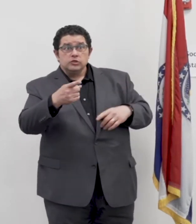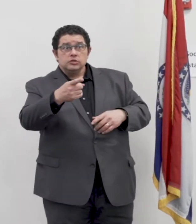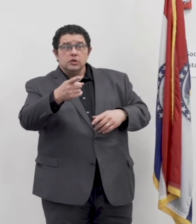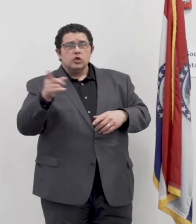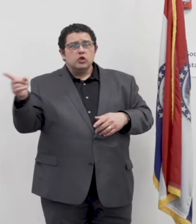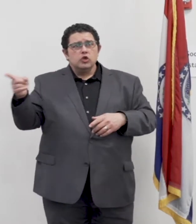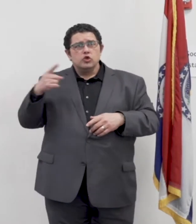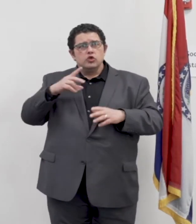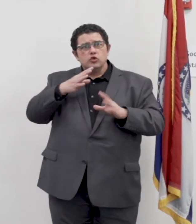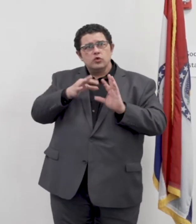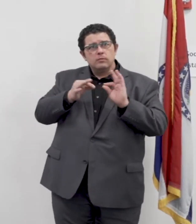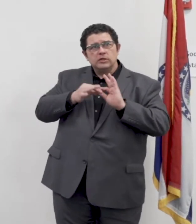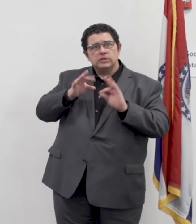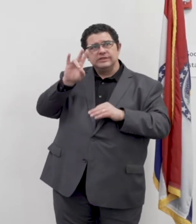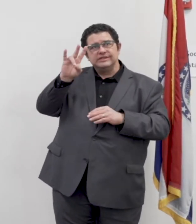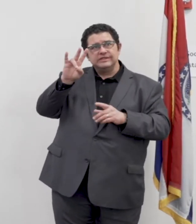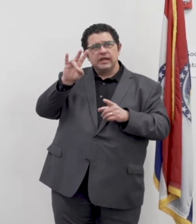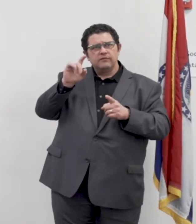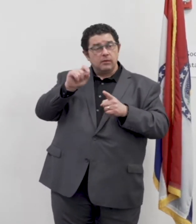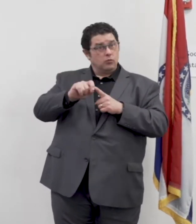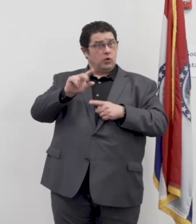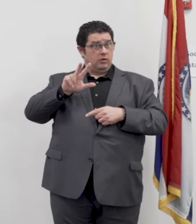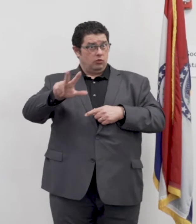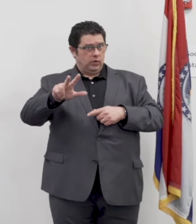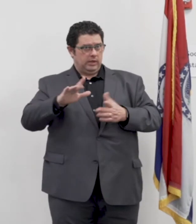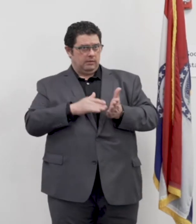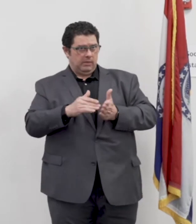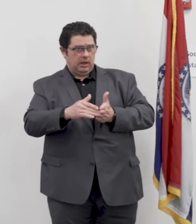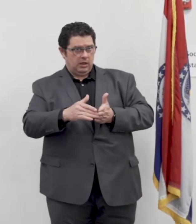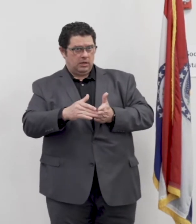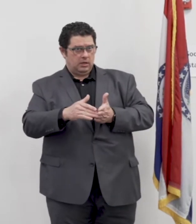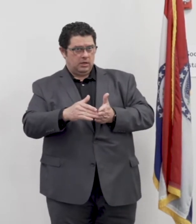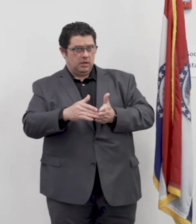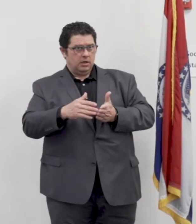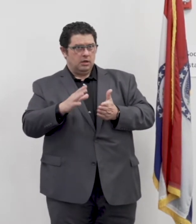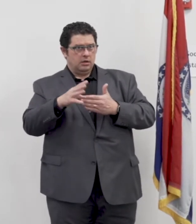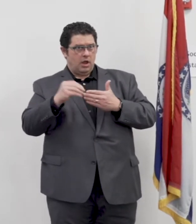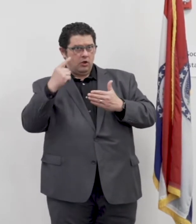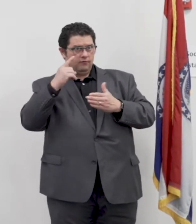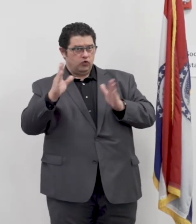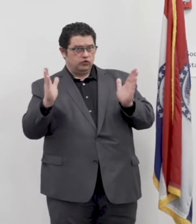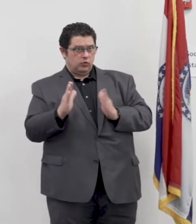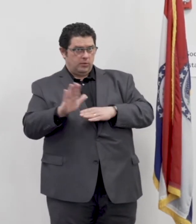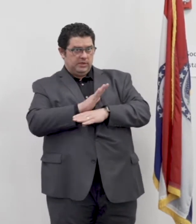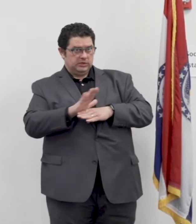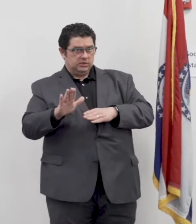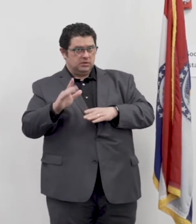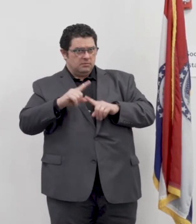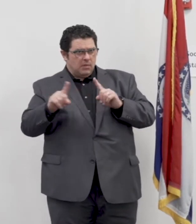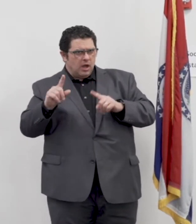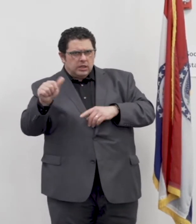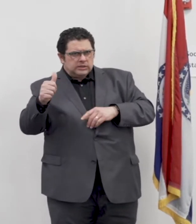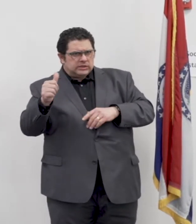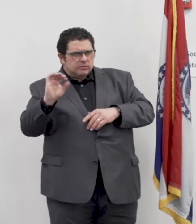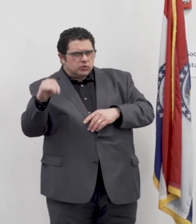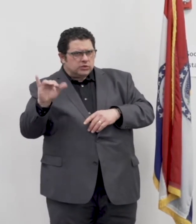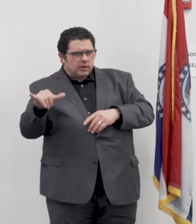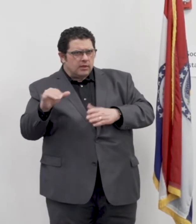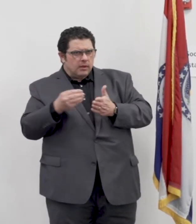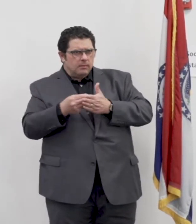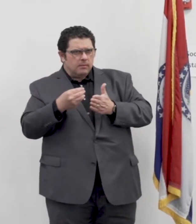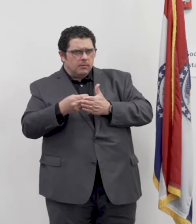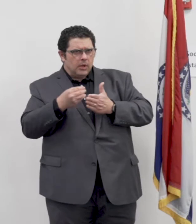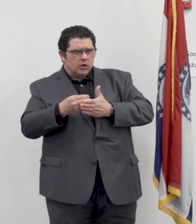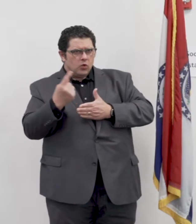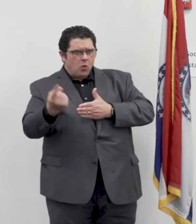$73 million for small business. I was given a question saying that really only 10% of that money was going to be